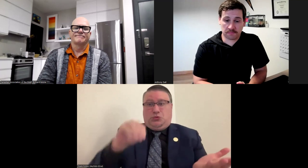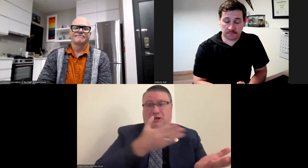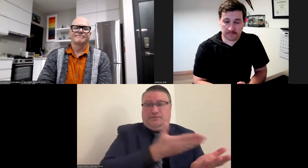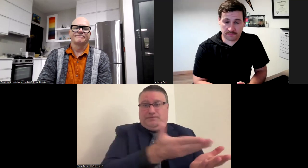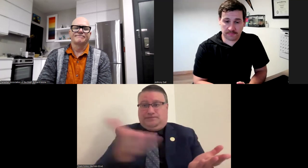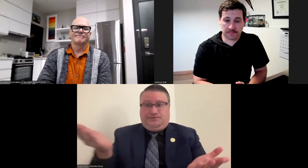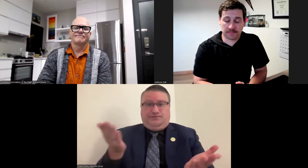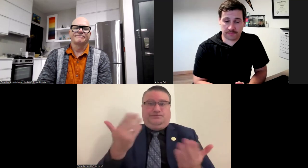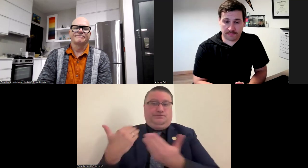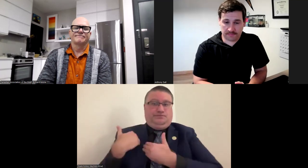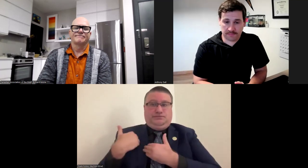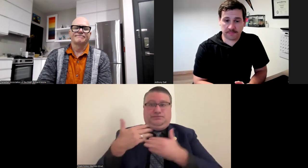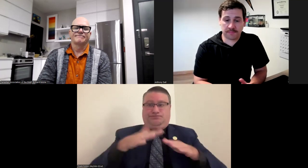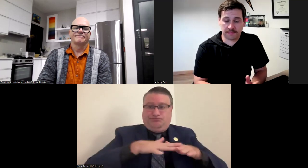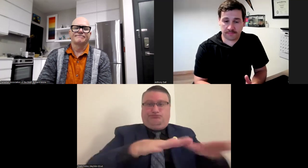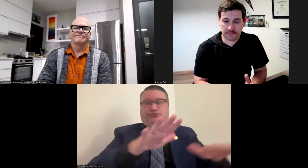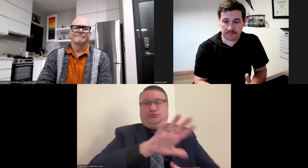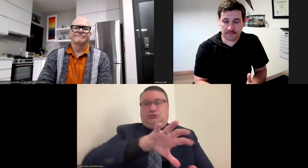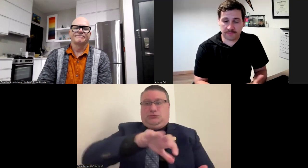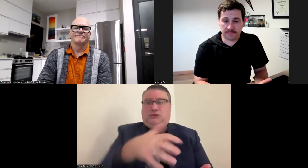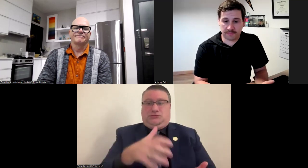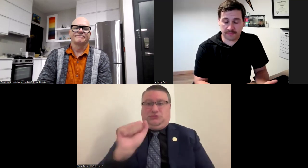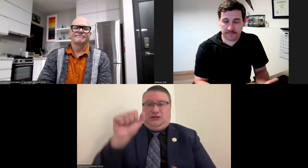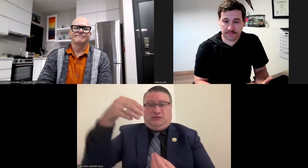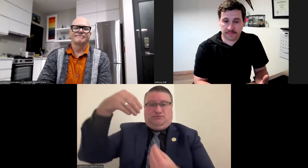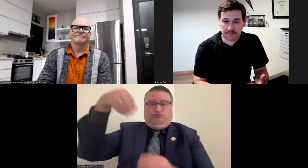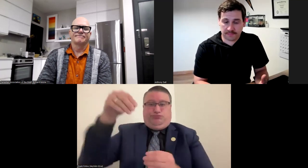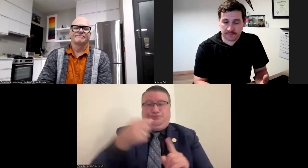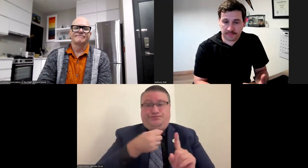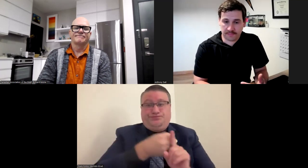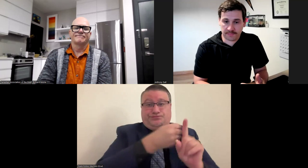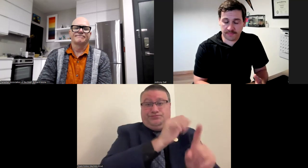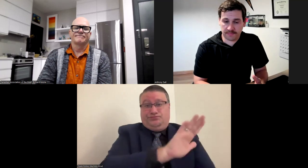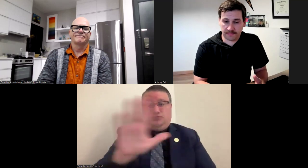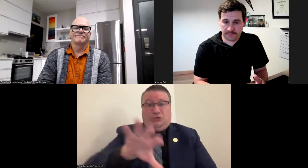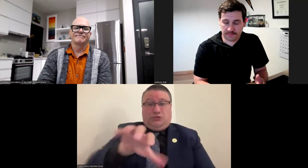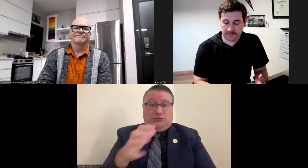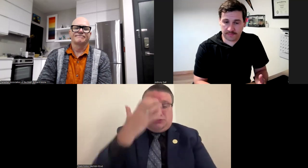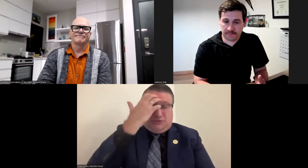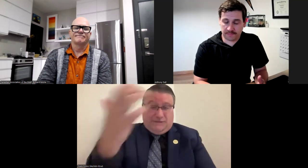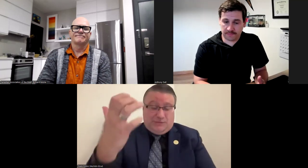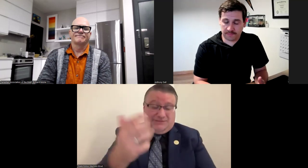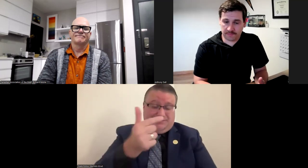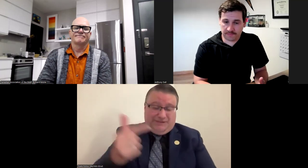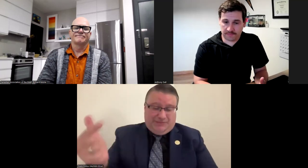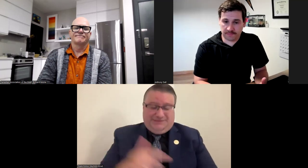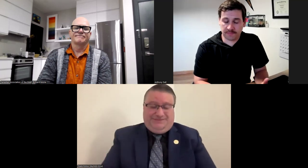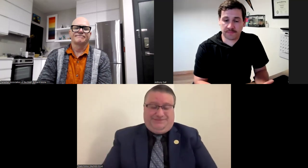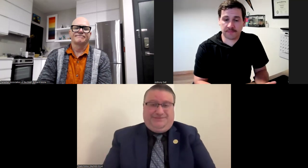then that resource will be shared more widely to members. And hopefully that can be used to advocate